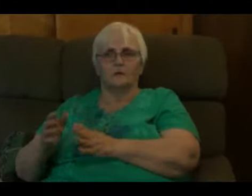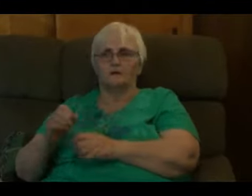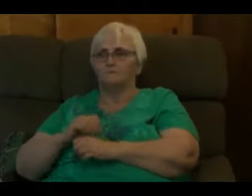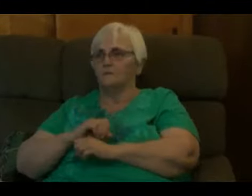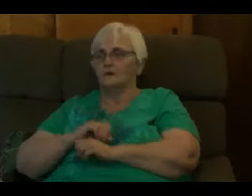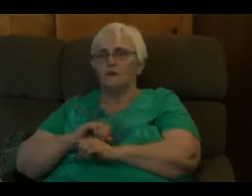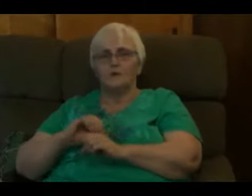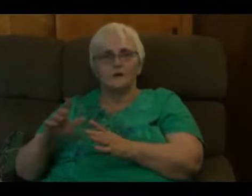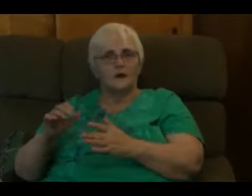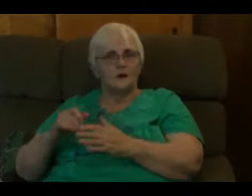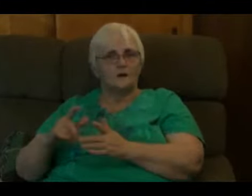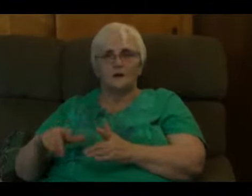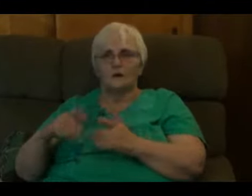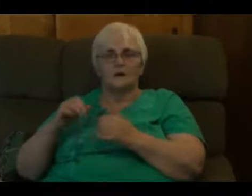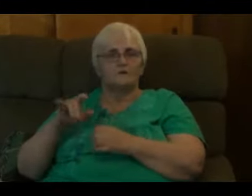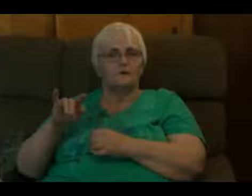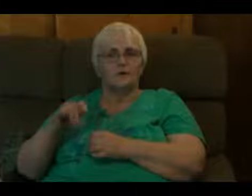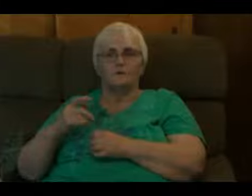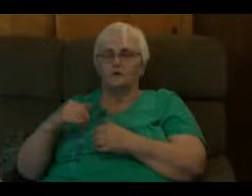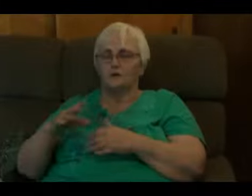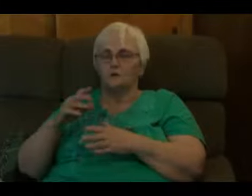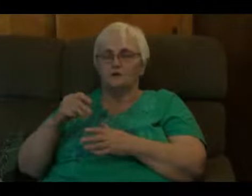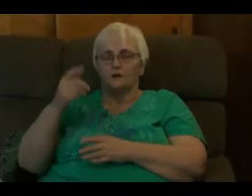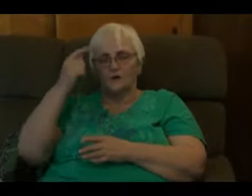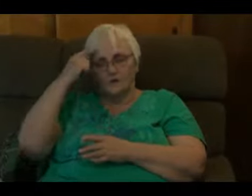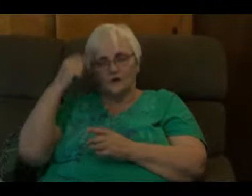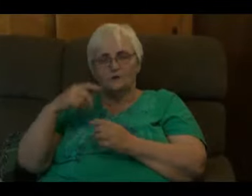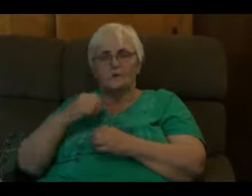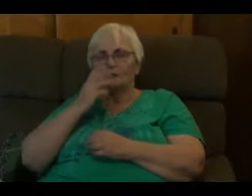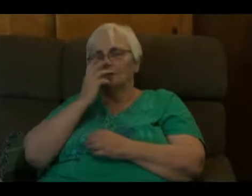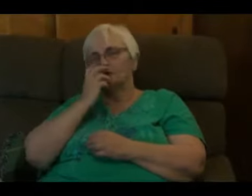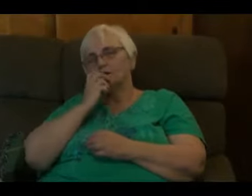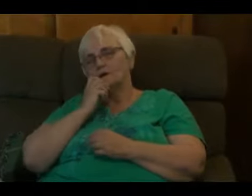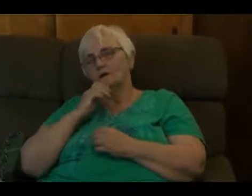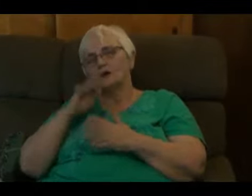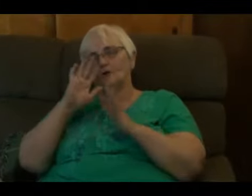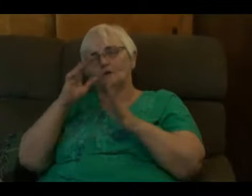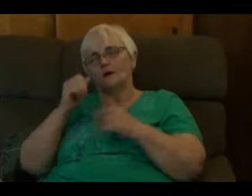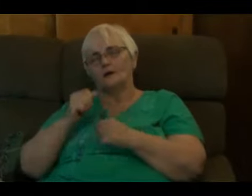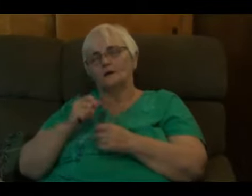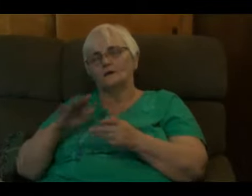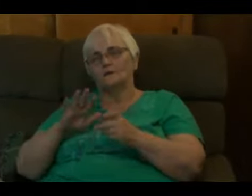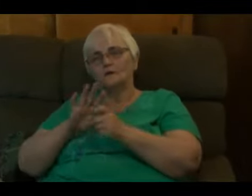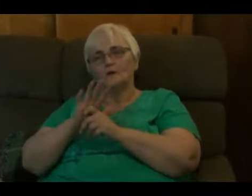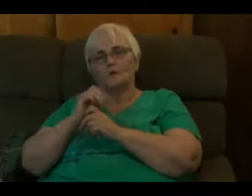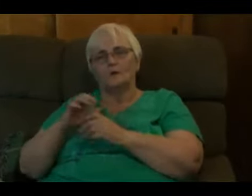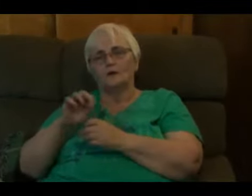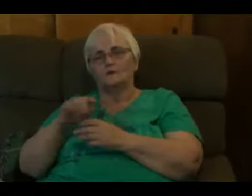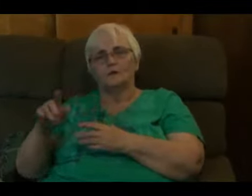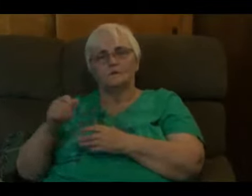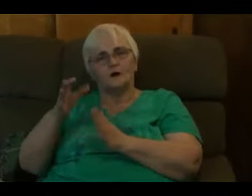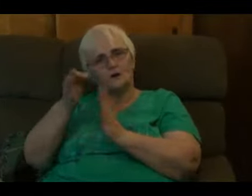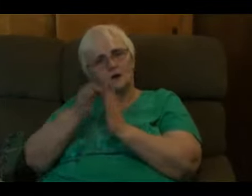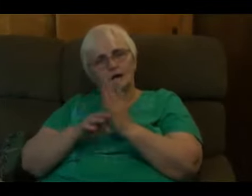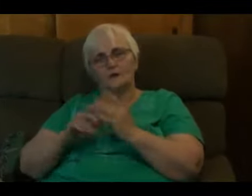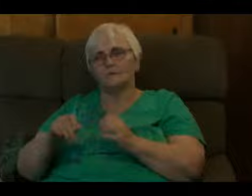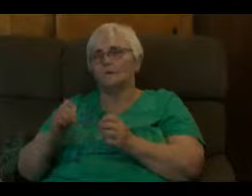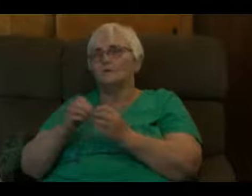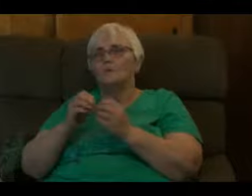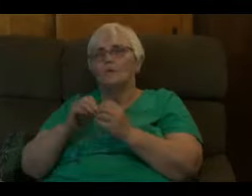How precious also are your thoughts to me, O God. How great is the sum of them. If I should count them, they would be more in number